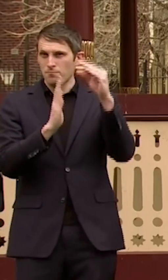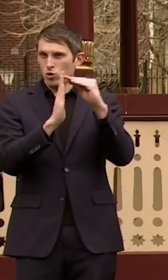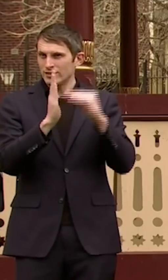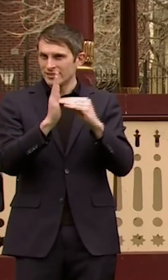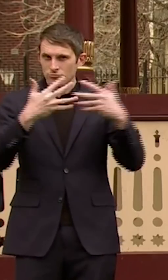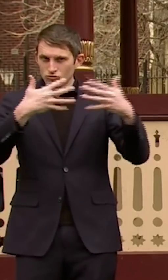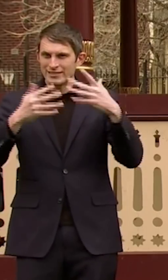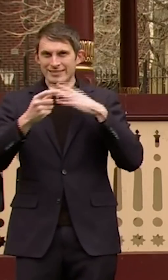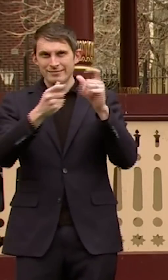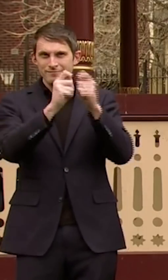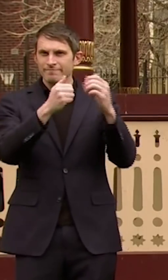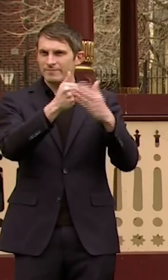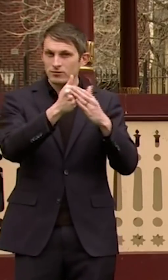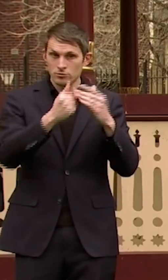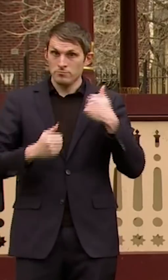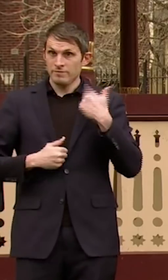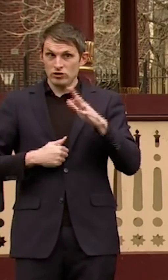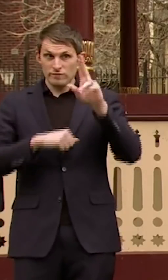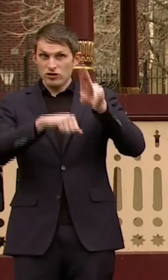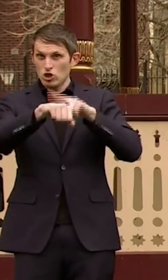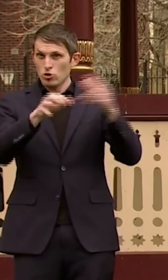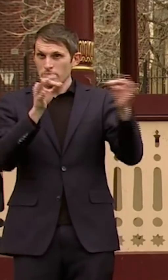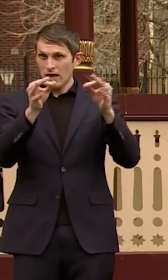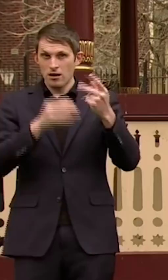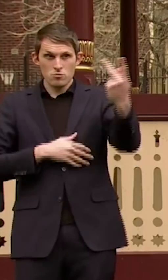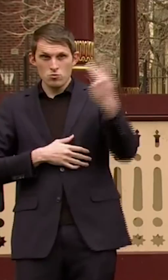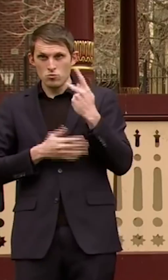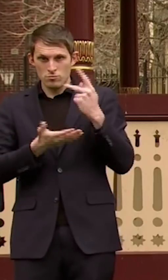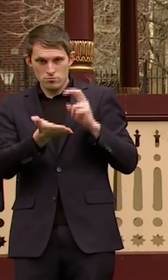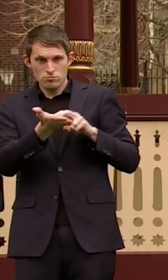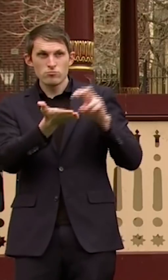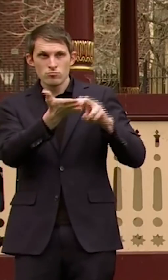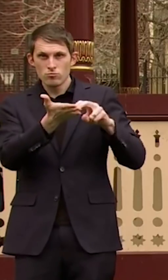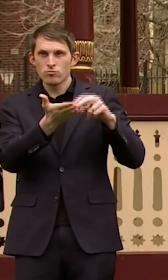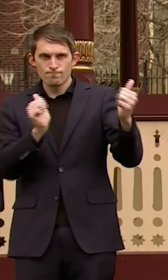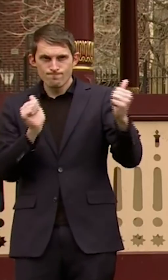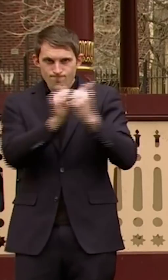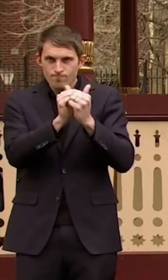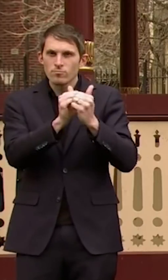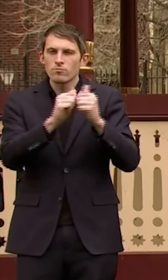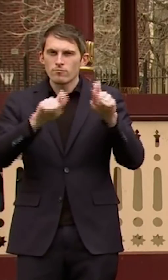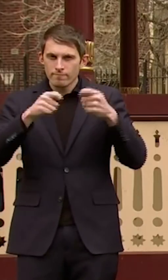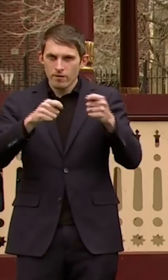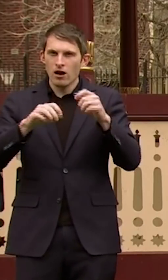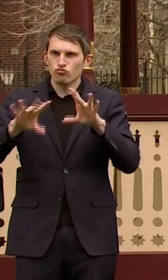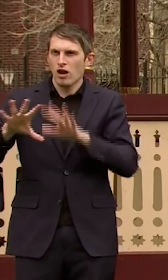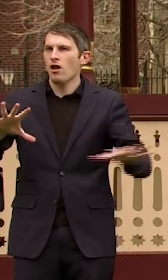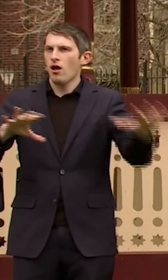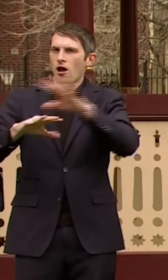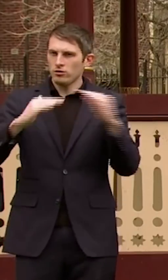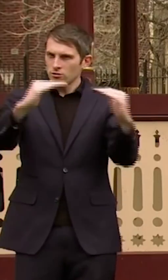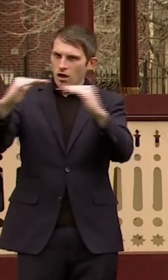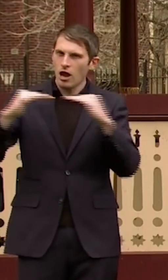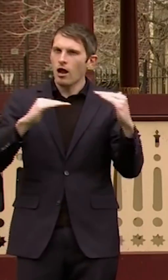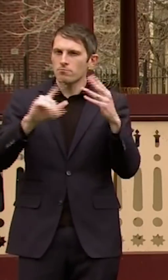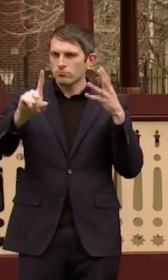future. I signed up to a national plan to vaccinate our nation, not a national plan to vaccinate Sydney. We have